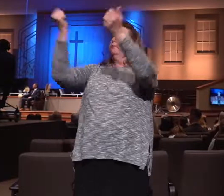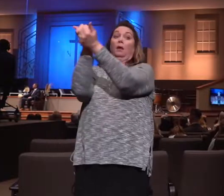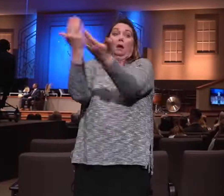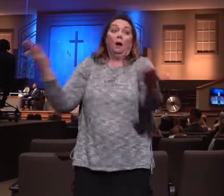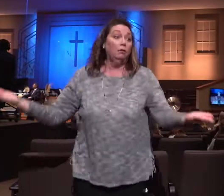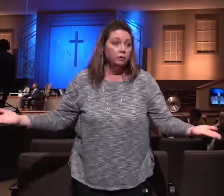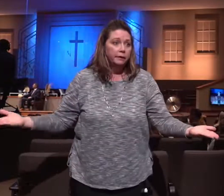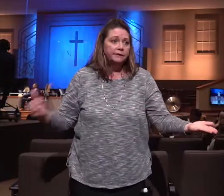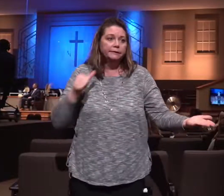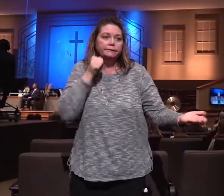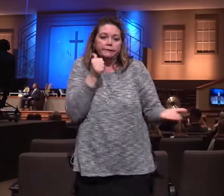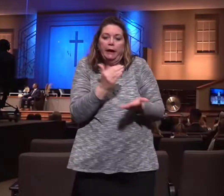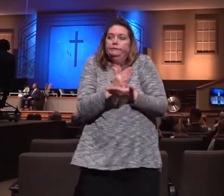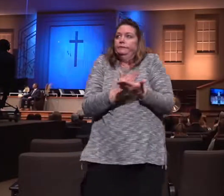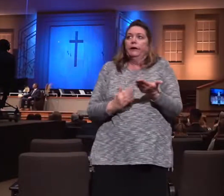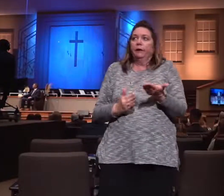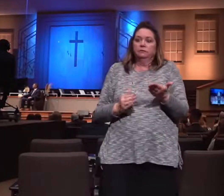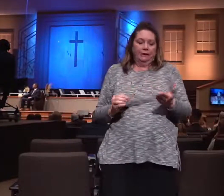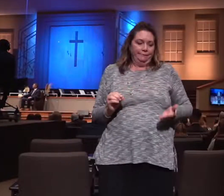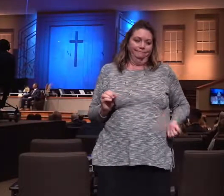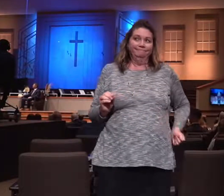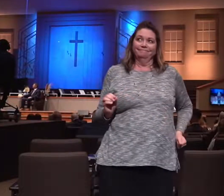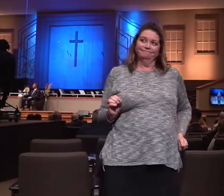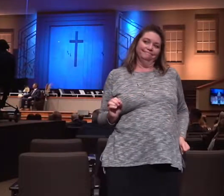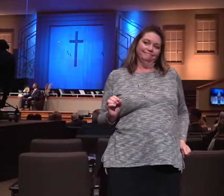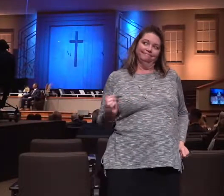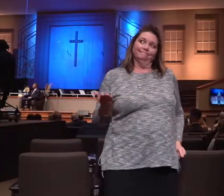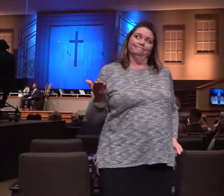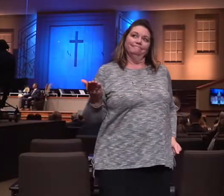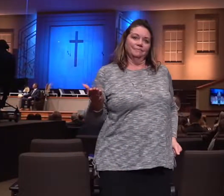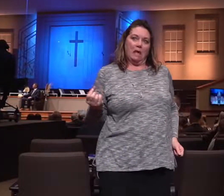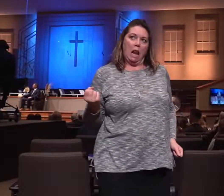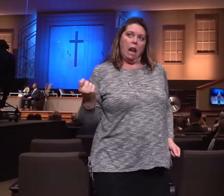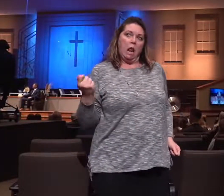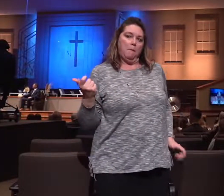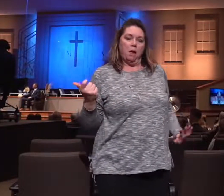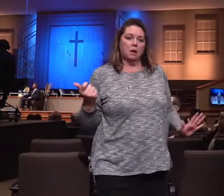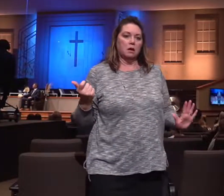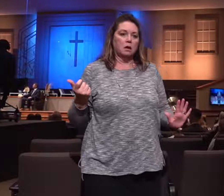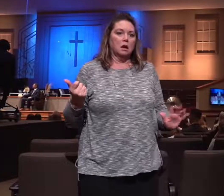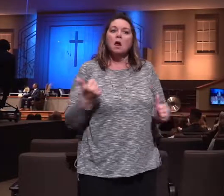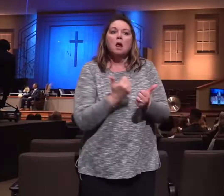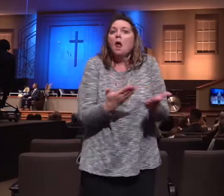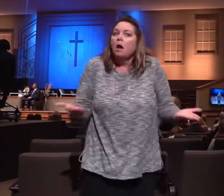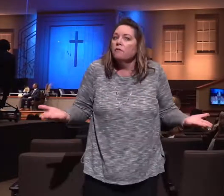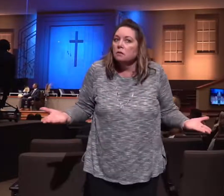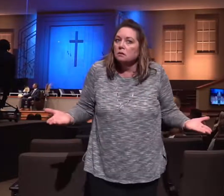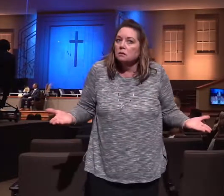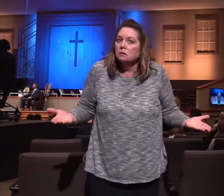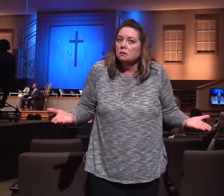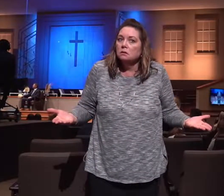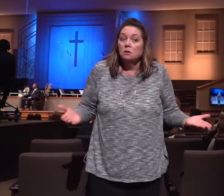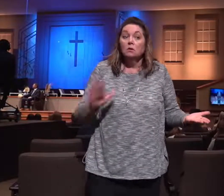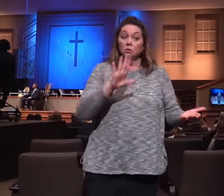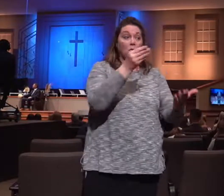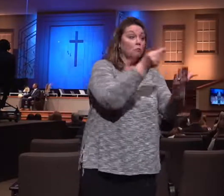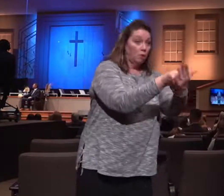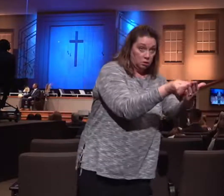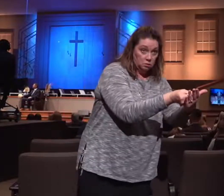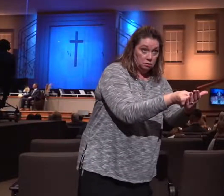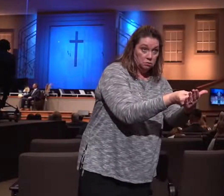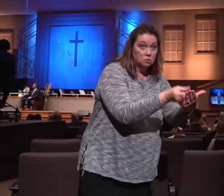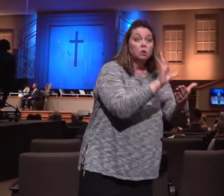if we're going to present our bodies to God, our entire person. Everything about us, including our wallets, but also our families and